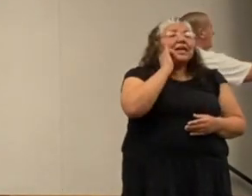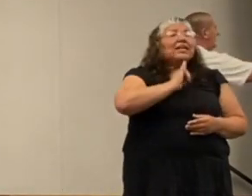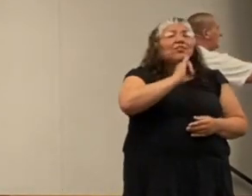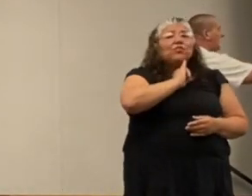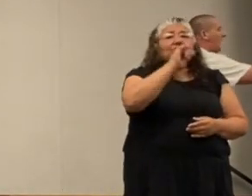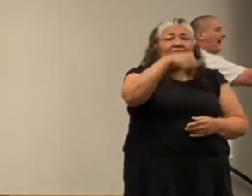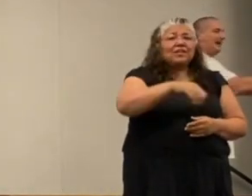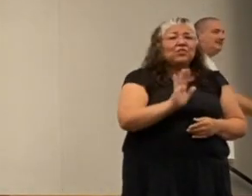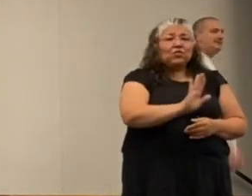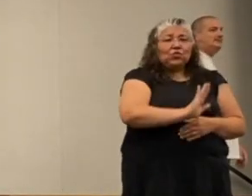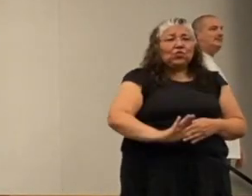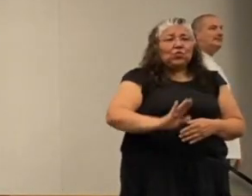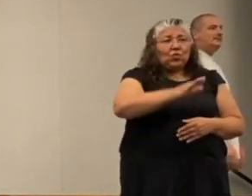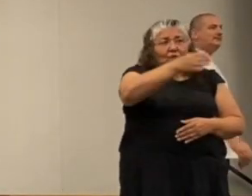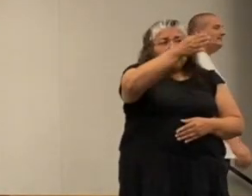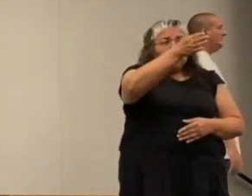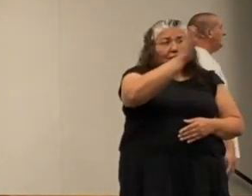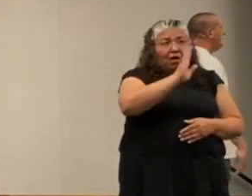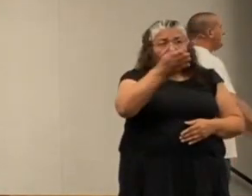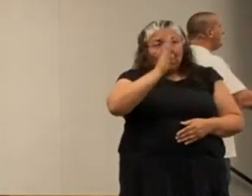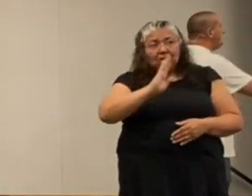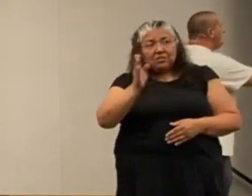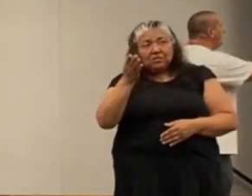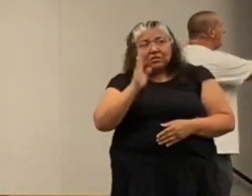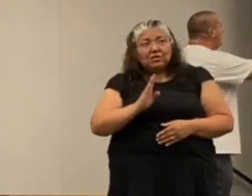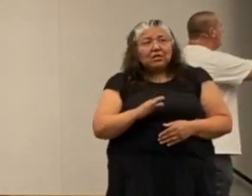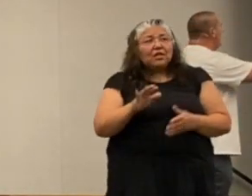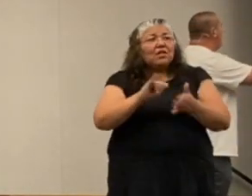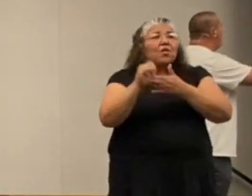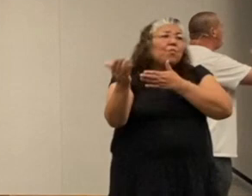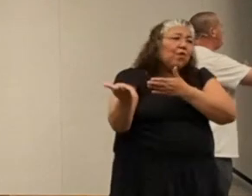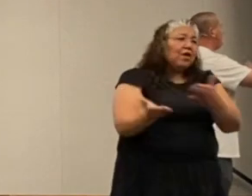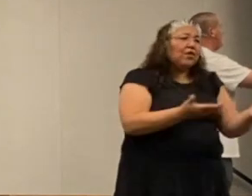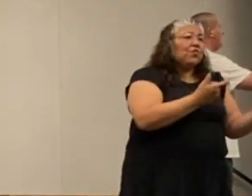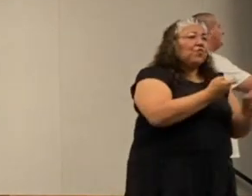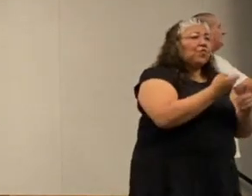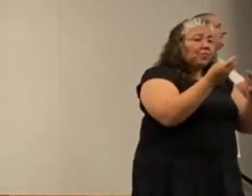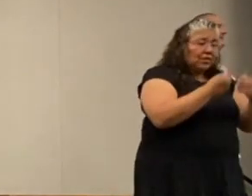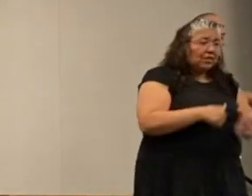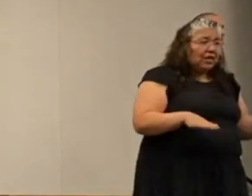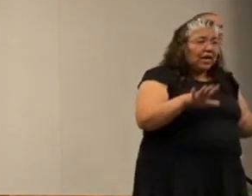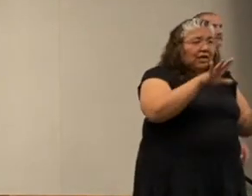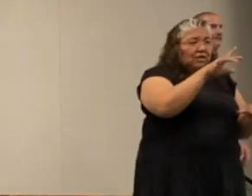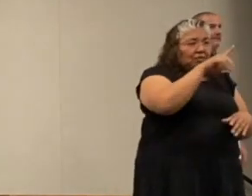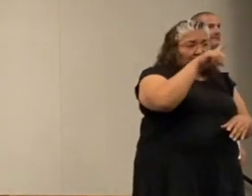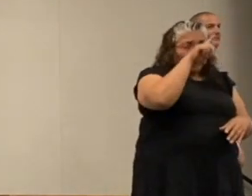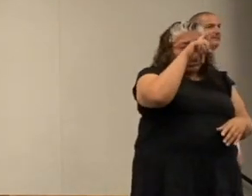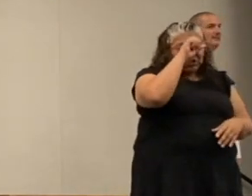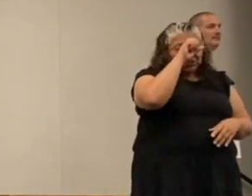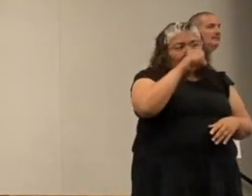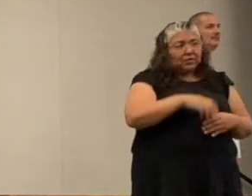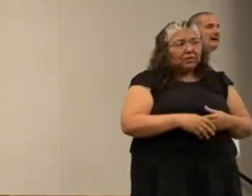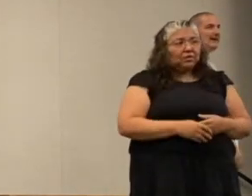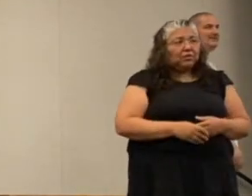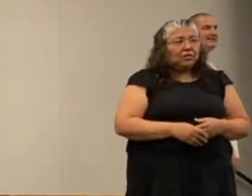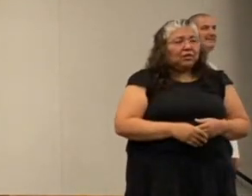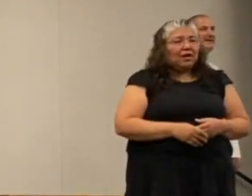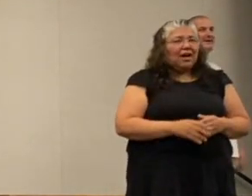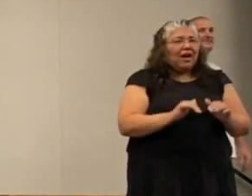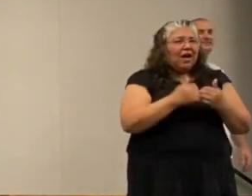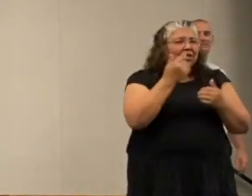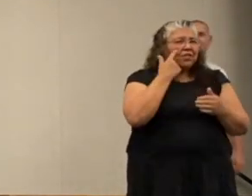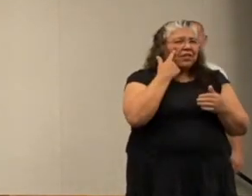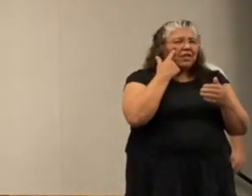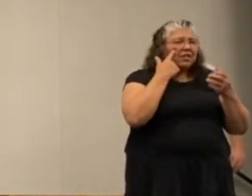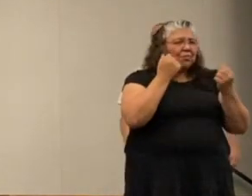these are your gods who brought you up from the land of Egypt. How do you think that